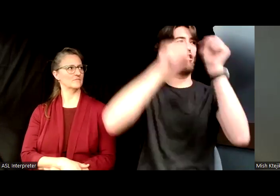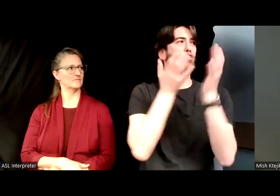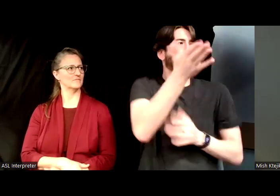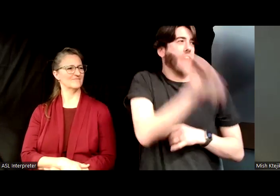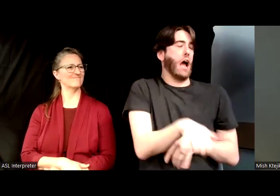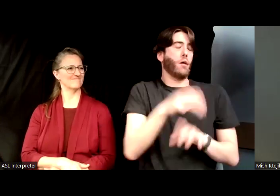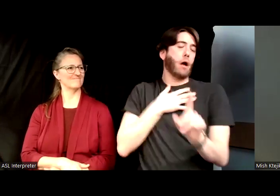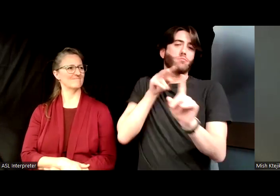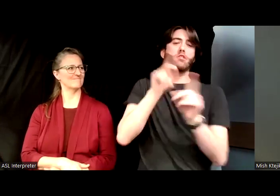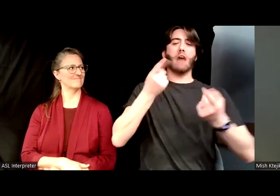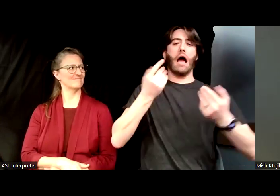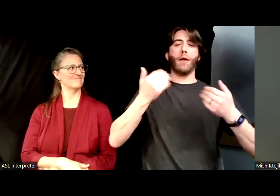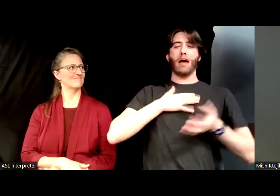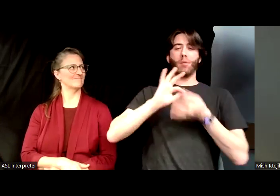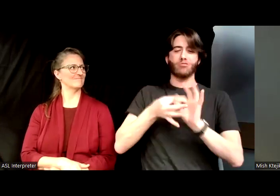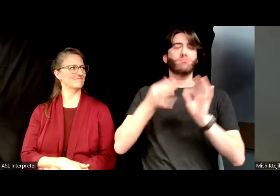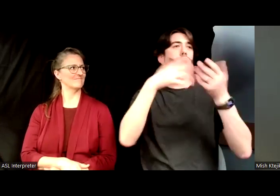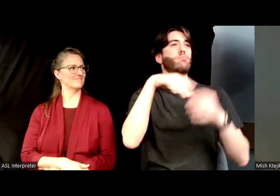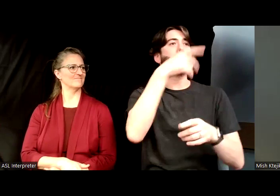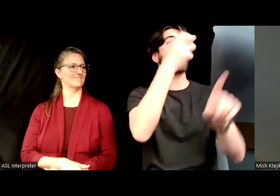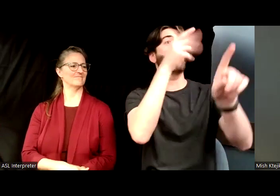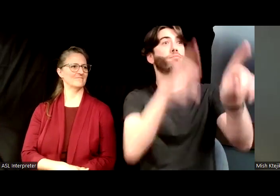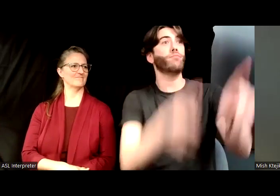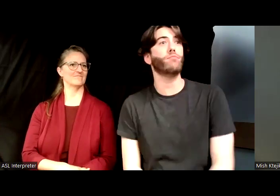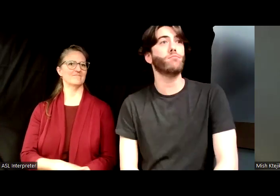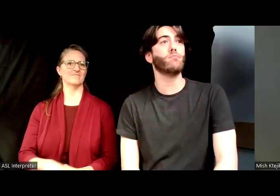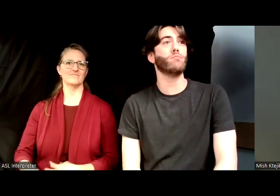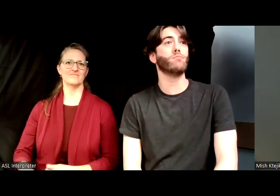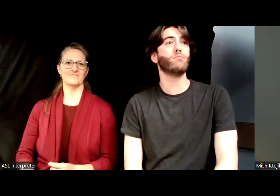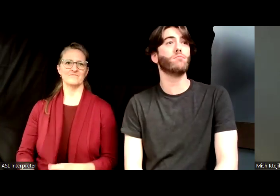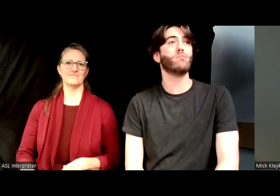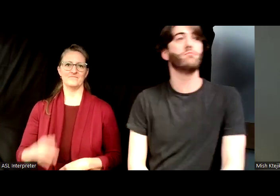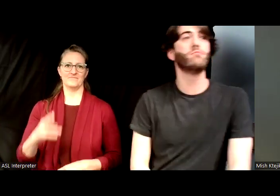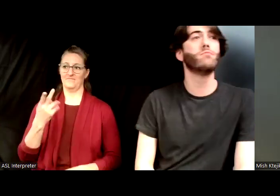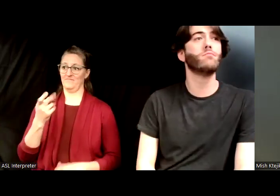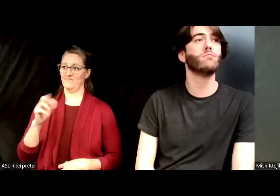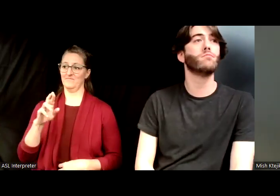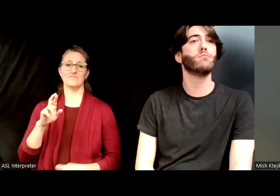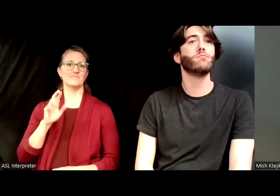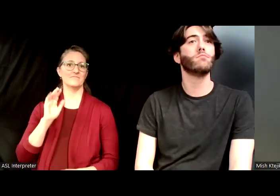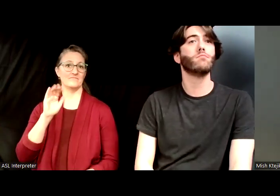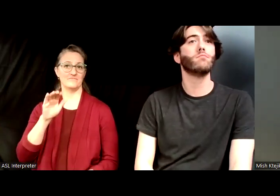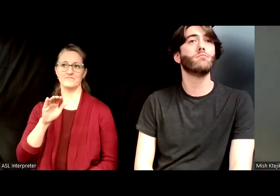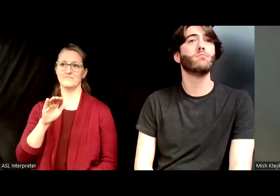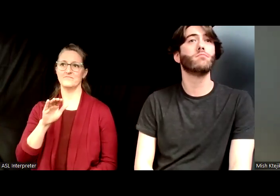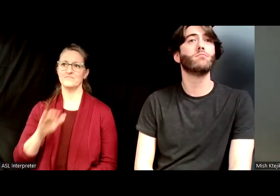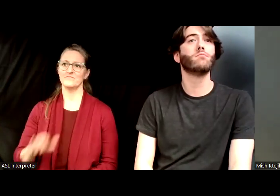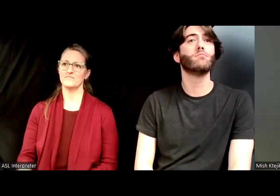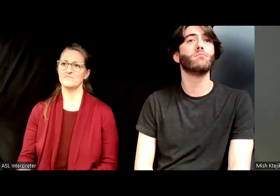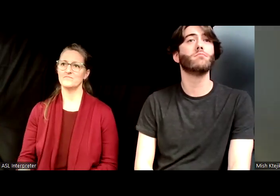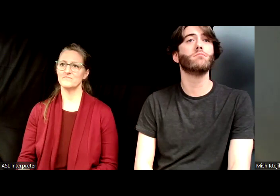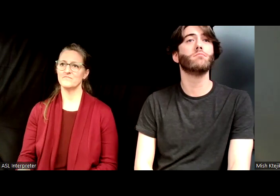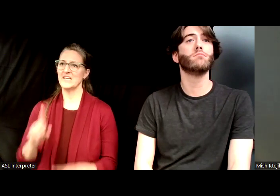to clarify, and is an important ladder that they'll have to climb if they want to. And then the interpreter wants to clarify. I